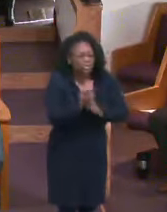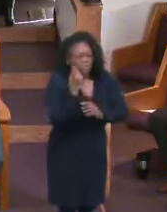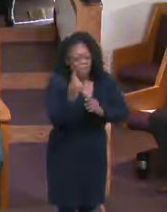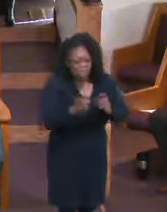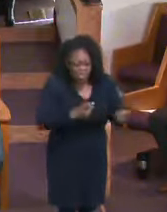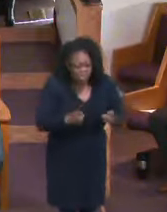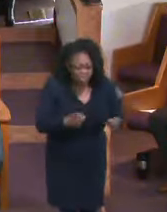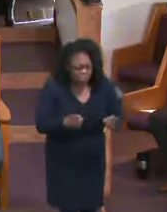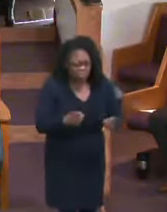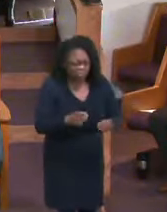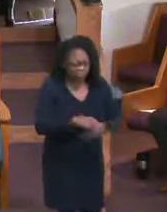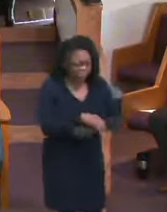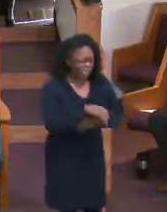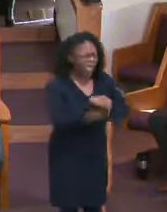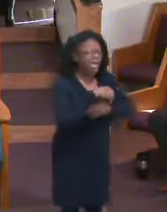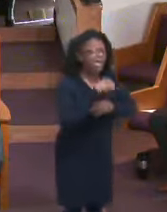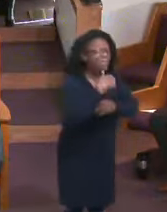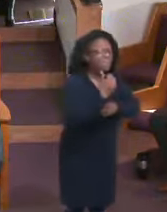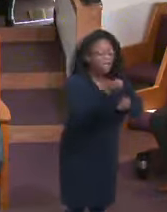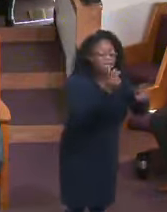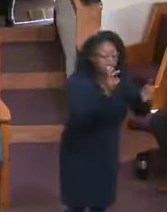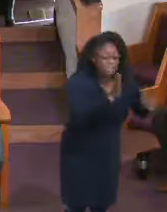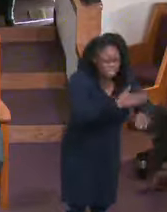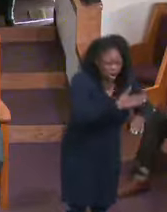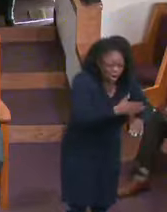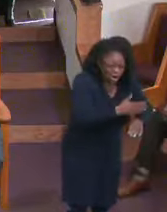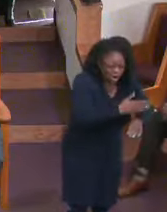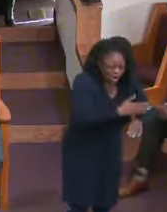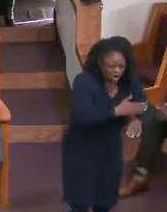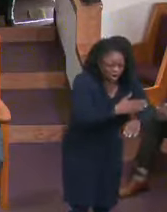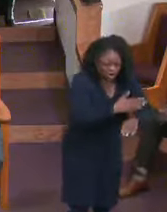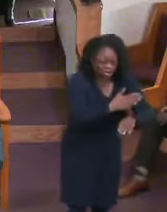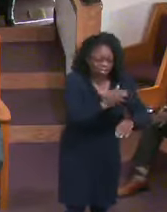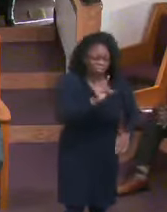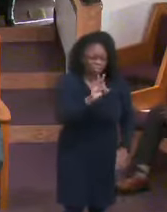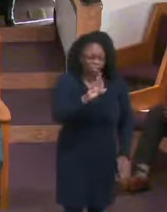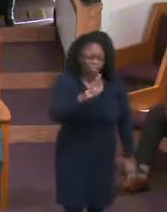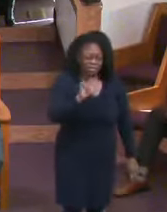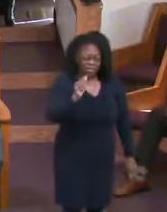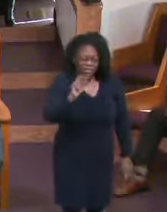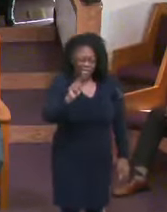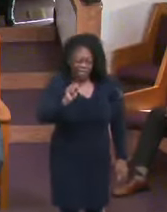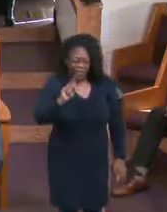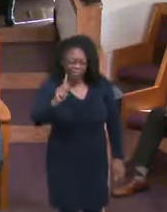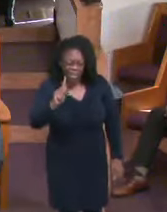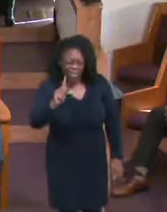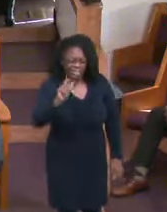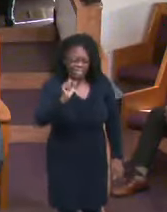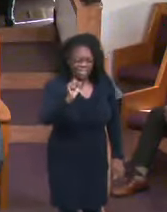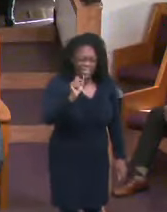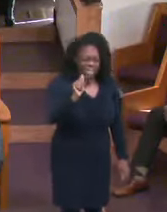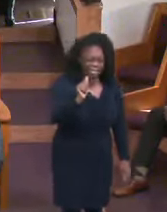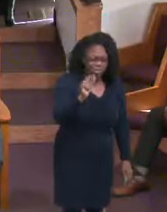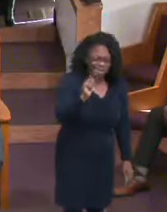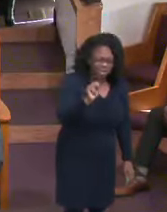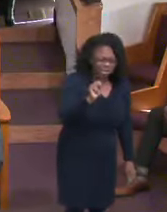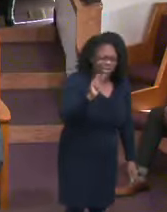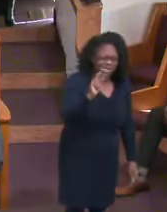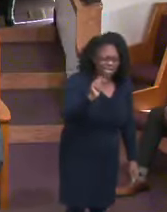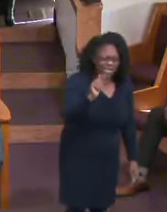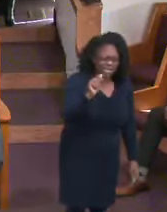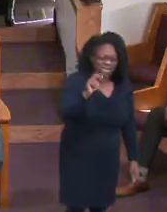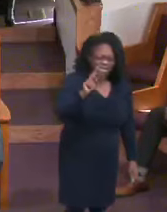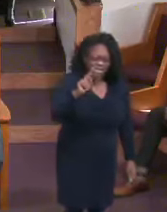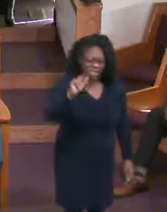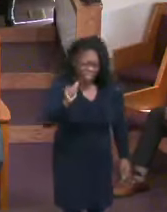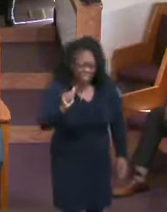himself, Frank Sinatra, had also had this same perspective from which was coming the end of his life. And reflecting back, he